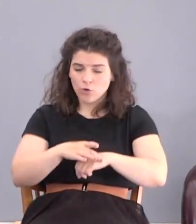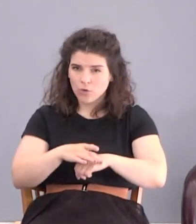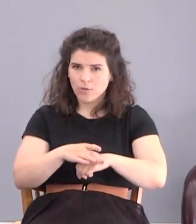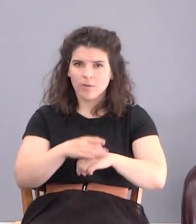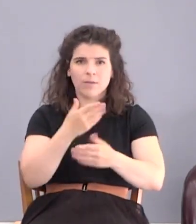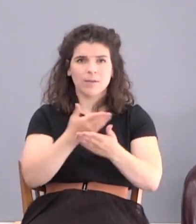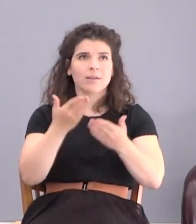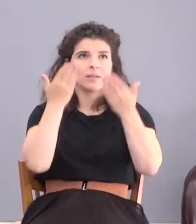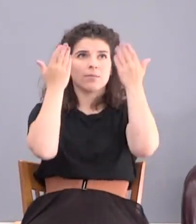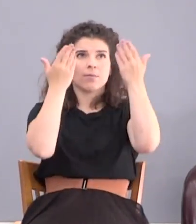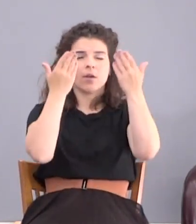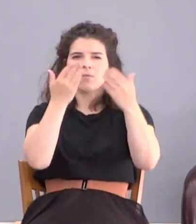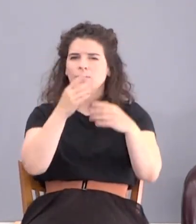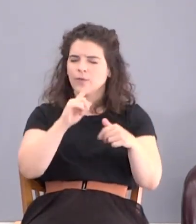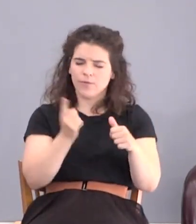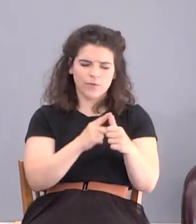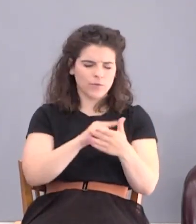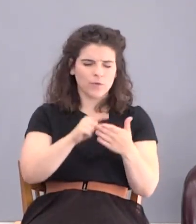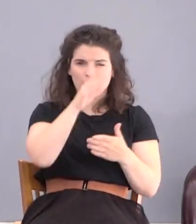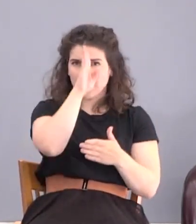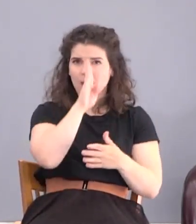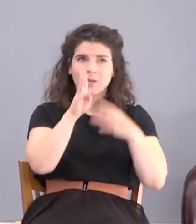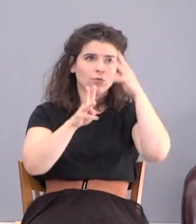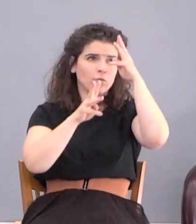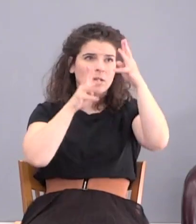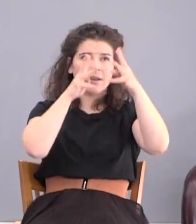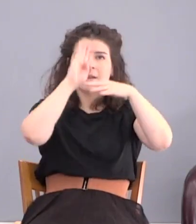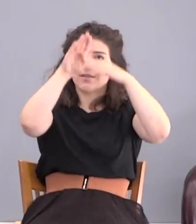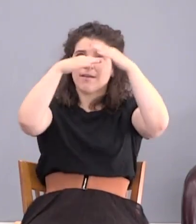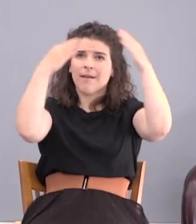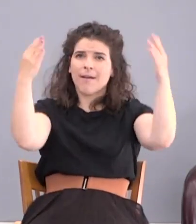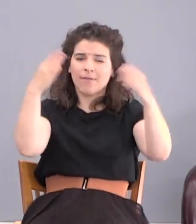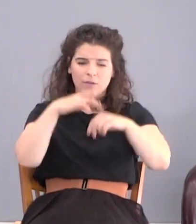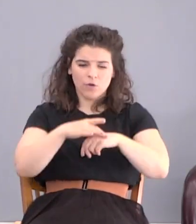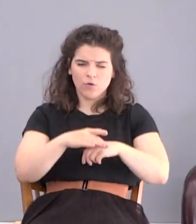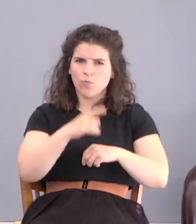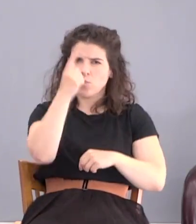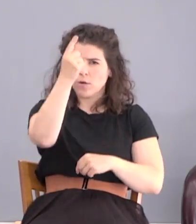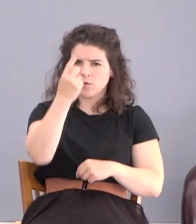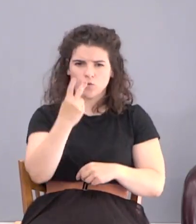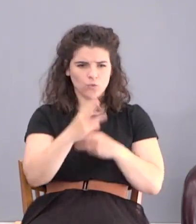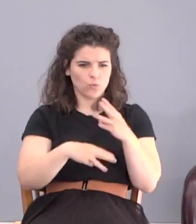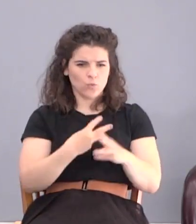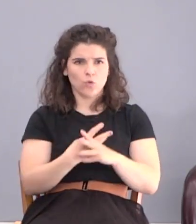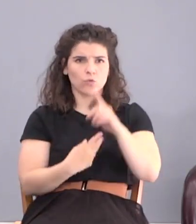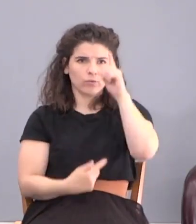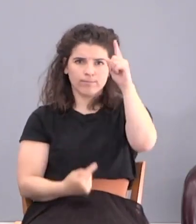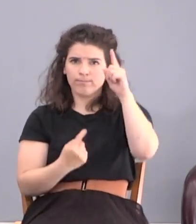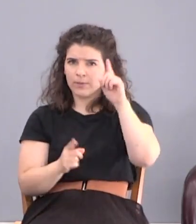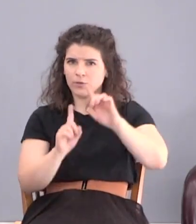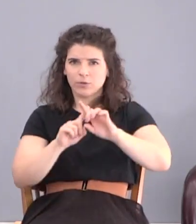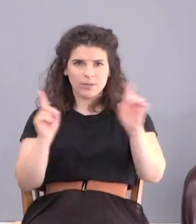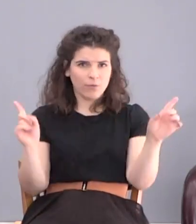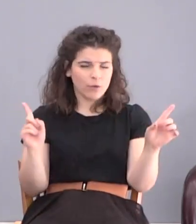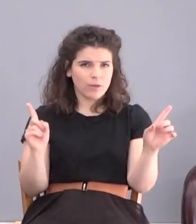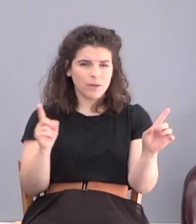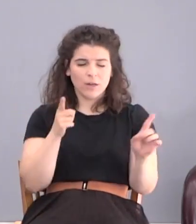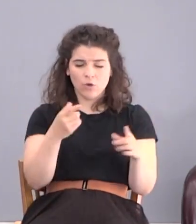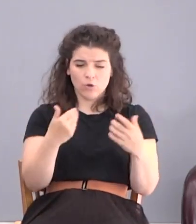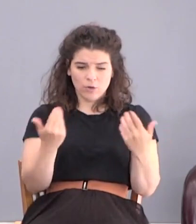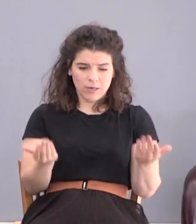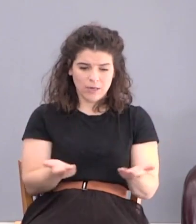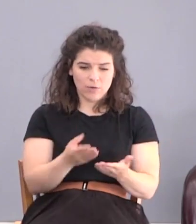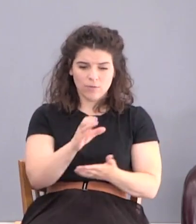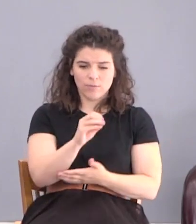the first verse in the Bible, God created the heaven and the earth, right? There are two distinct realms. And you're here now in Colossians 3, and